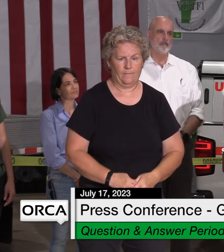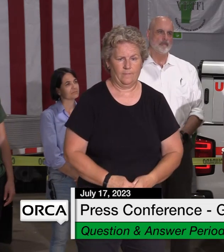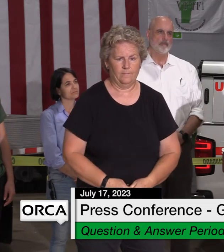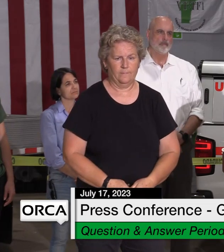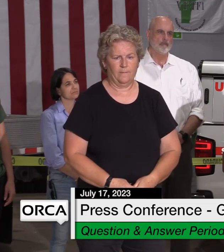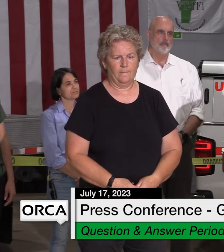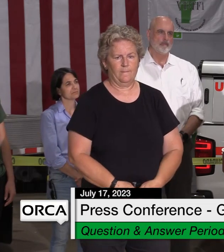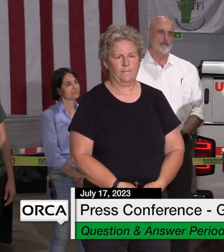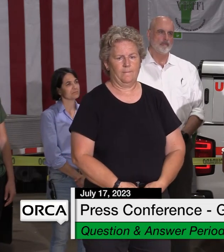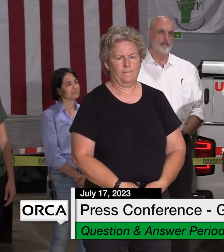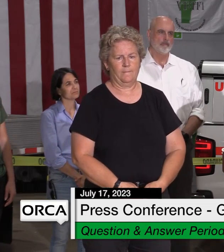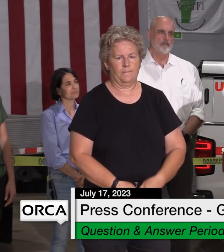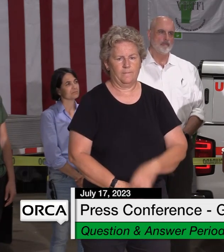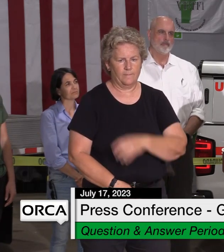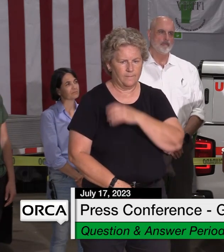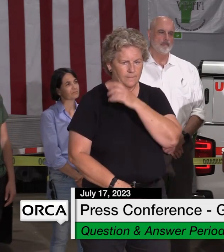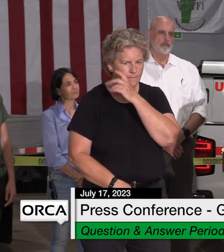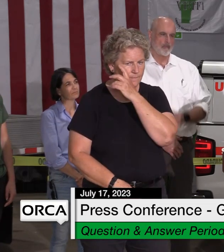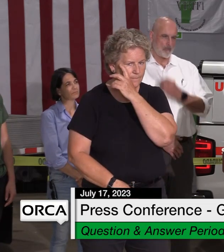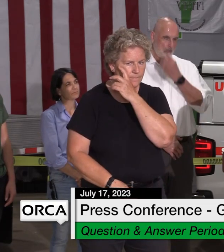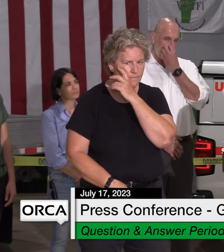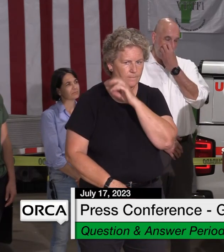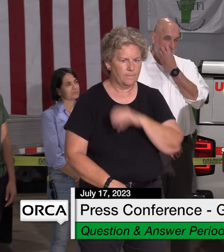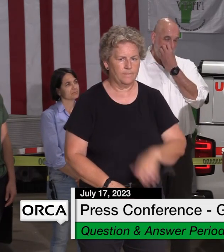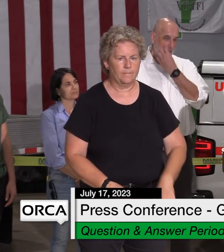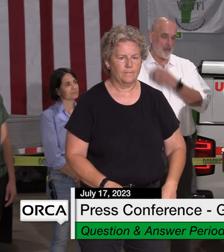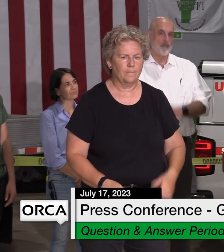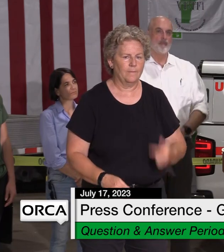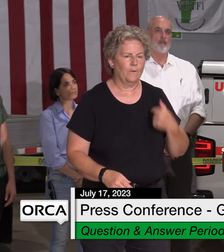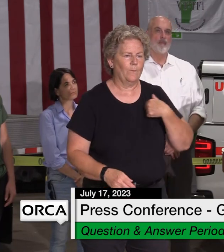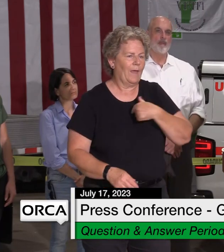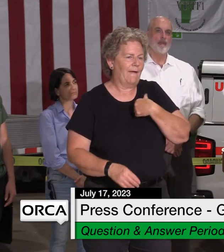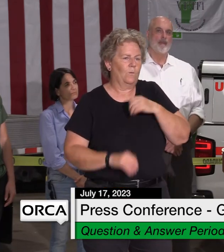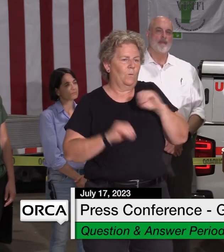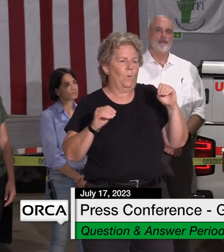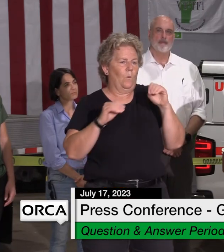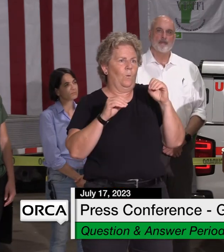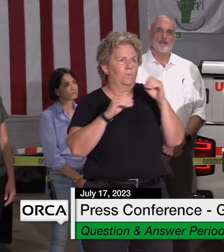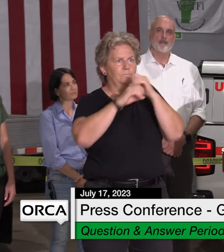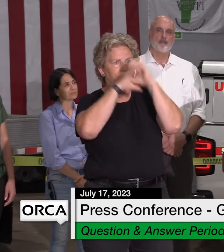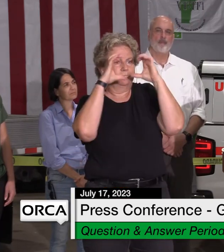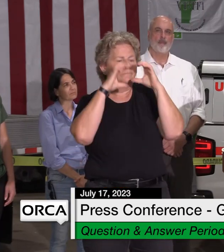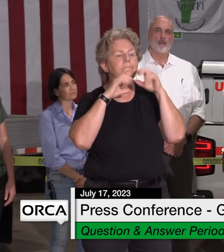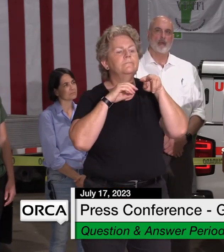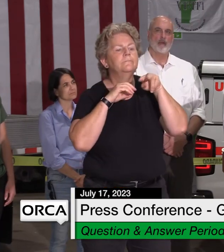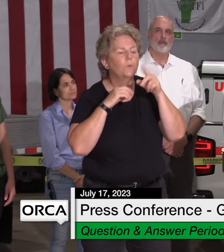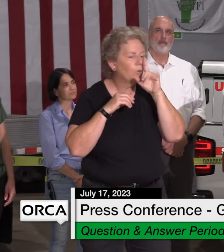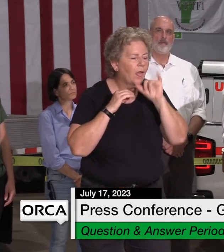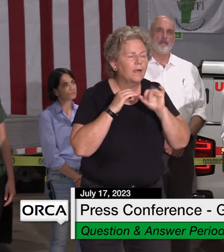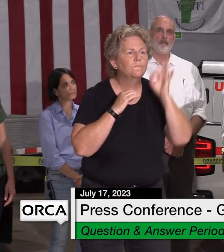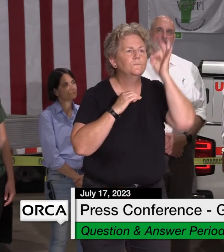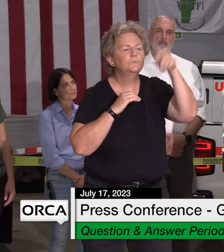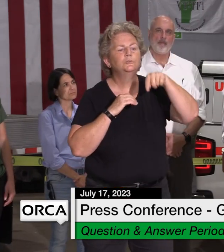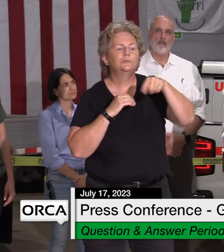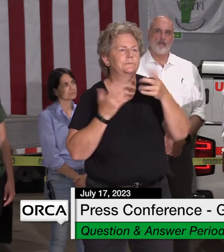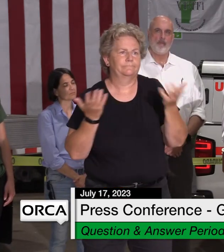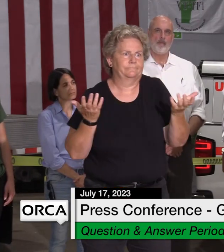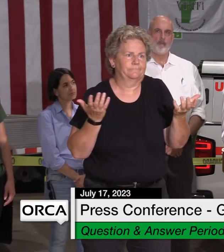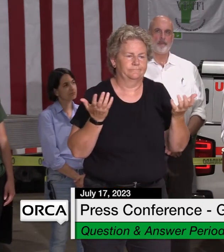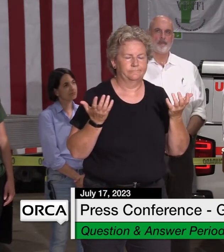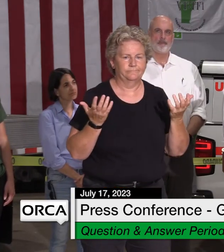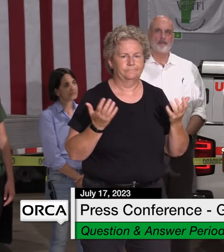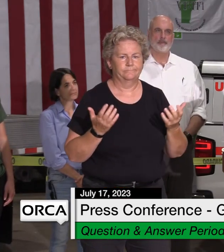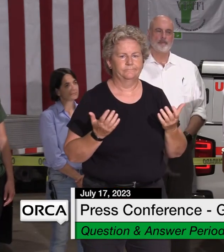washed out and we have you put it right back the way it was and then it gets washed out again, are we really going to repeat that? And the idea of programs like PROTECT is